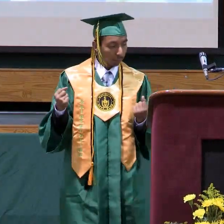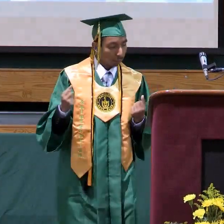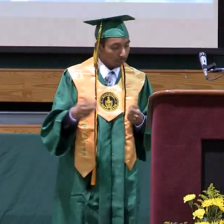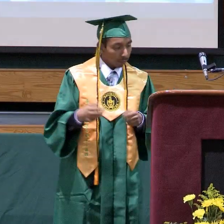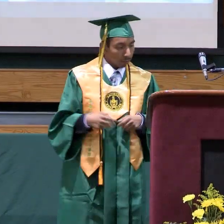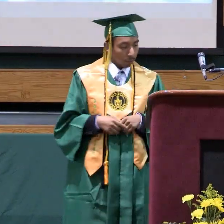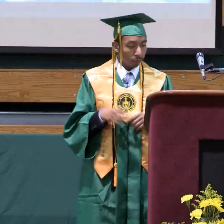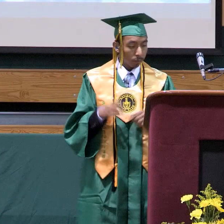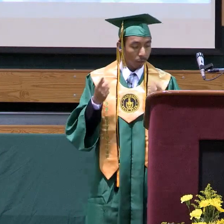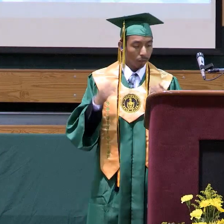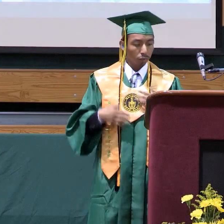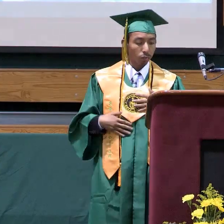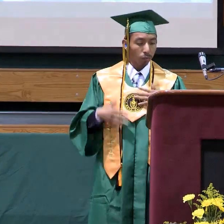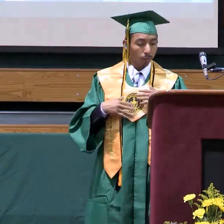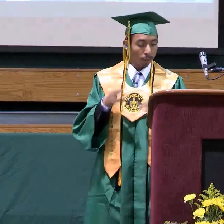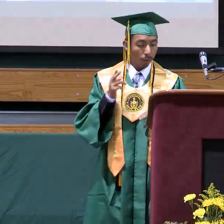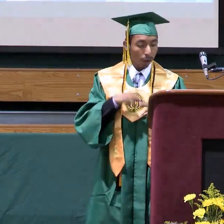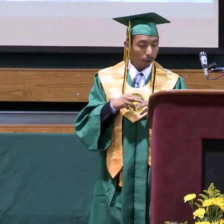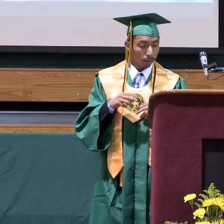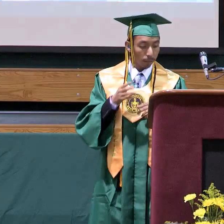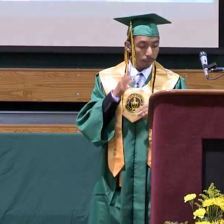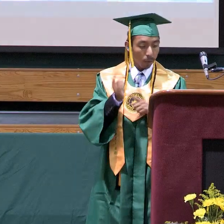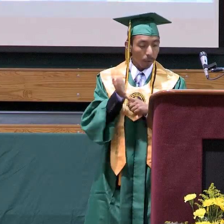have and American Sign Language.